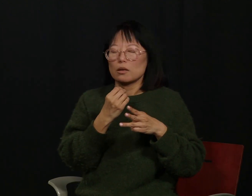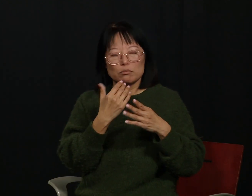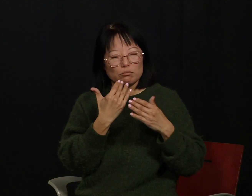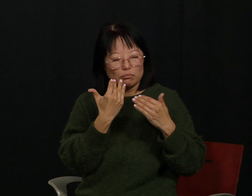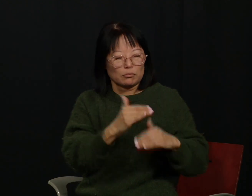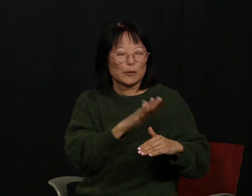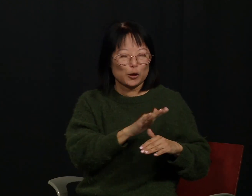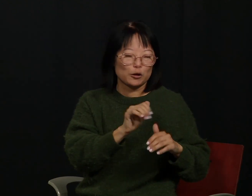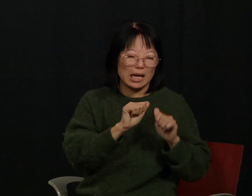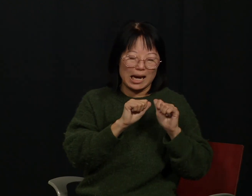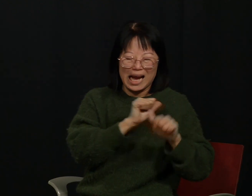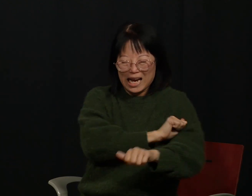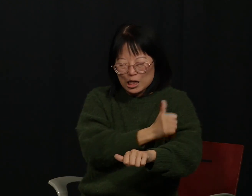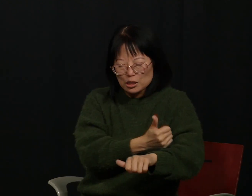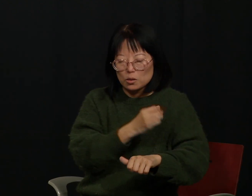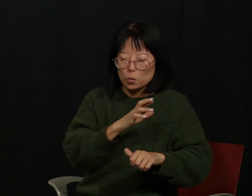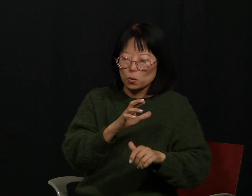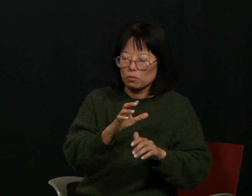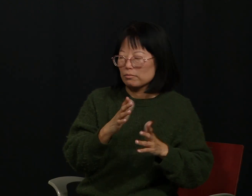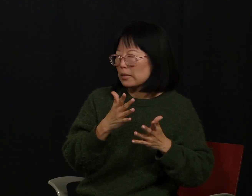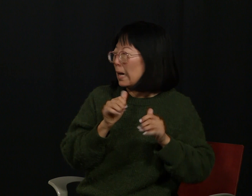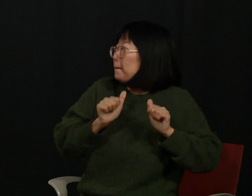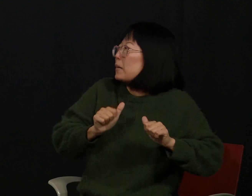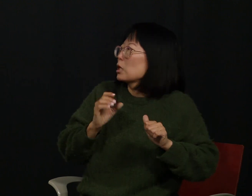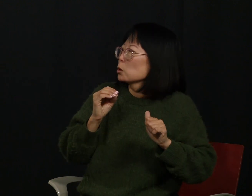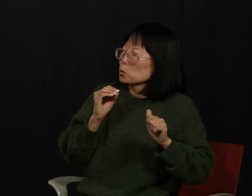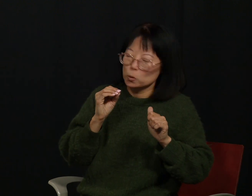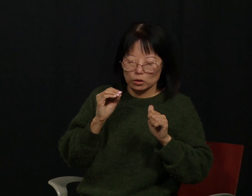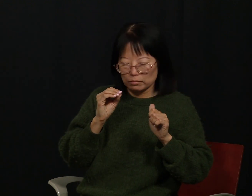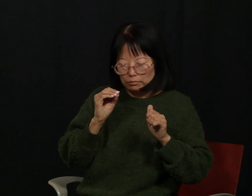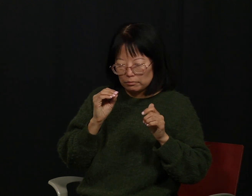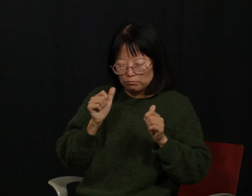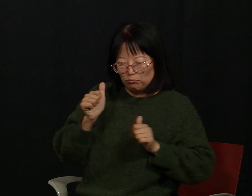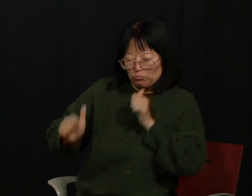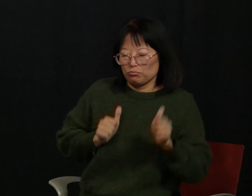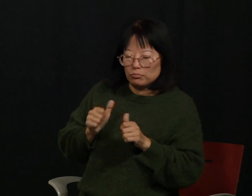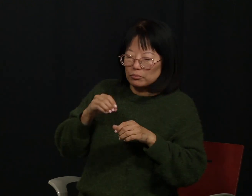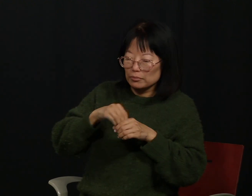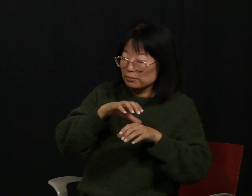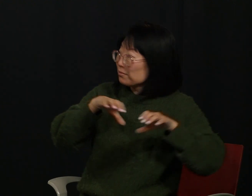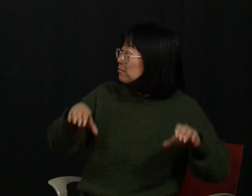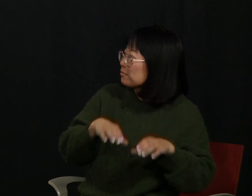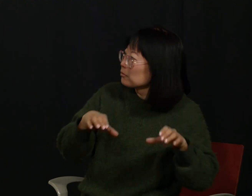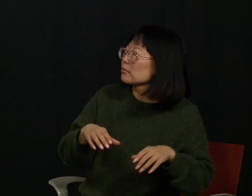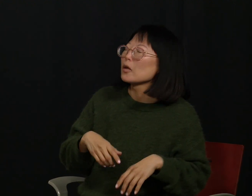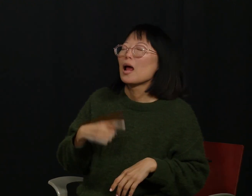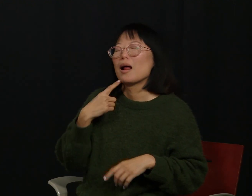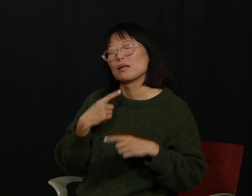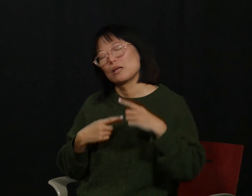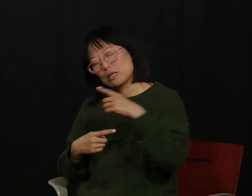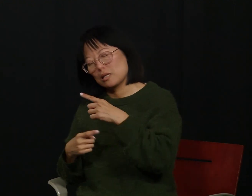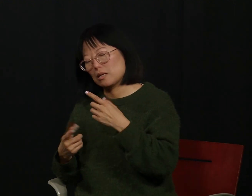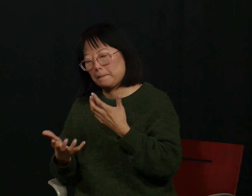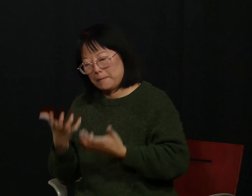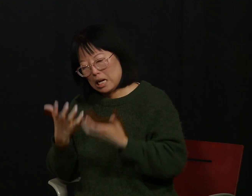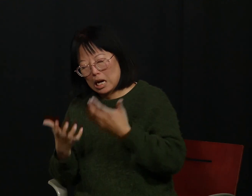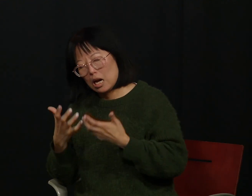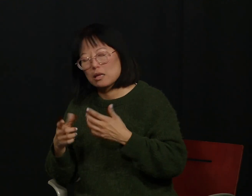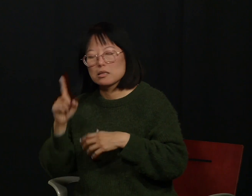a hearing world, which limits their agency and their authority to be assertive and learn on their own. Whereas in making hands